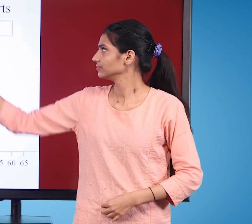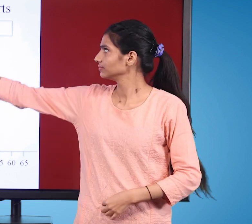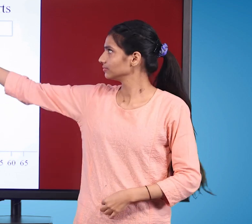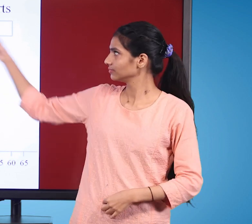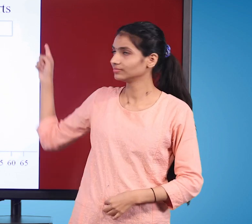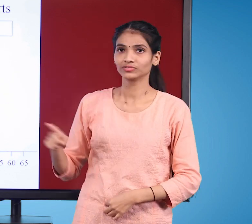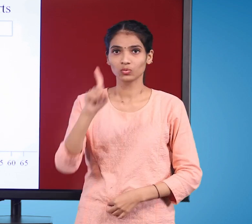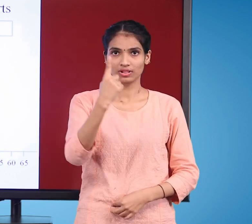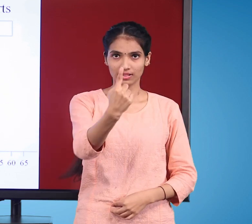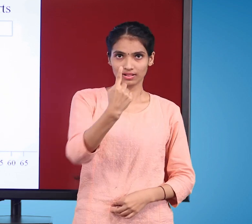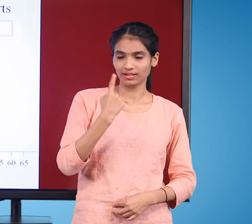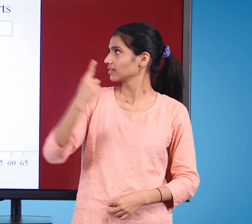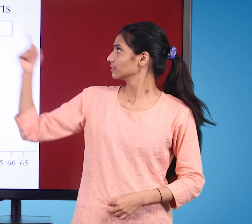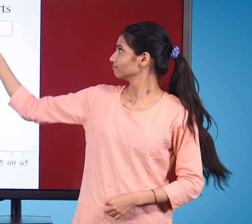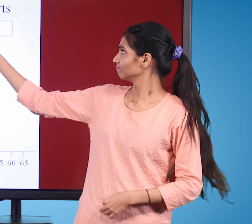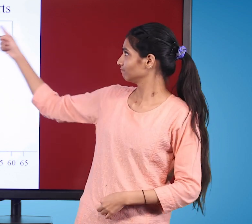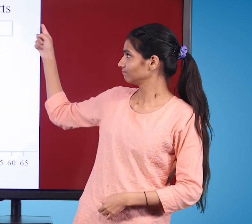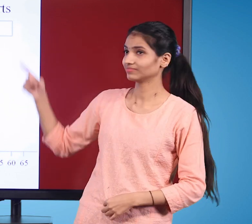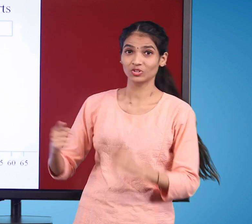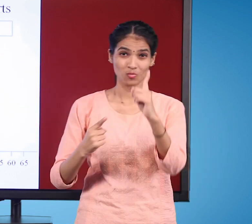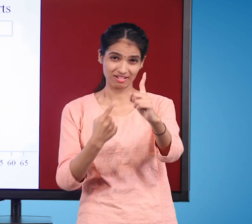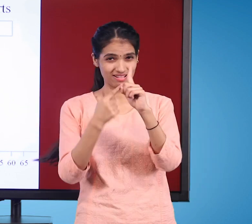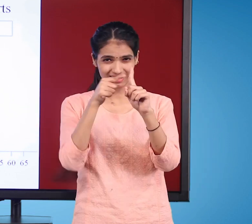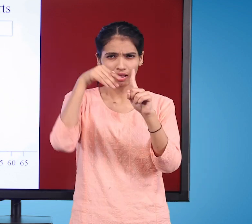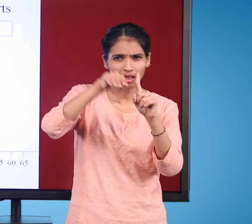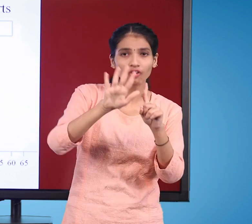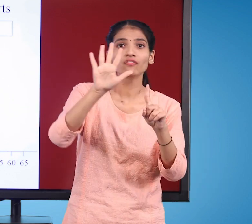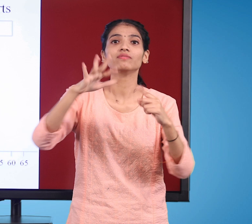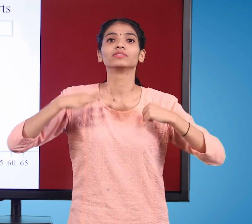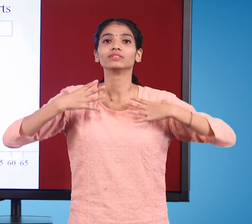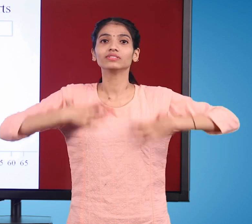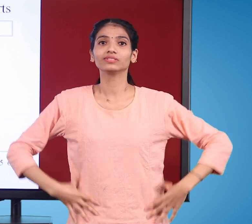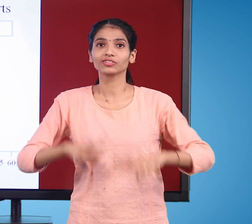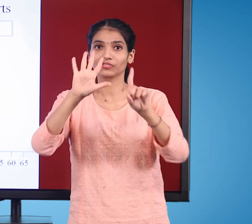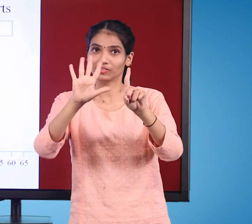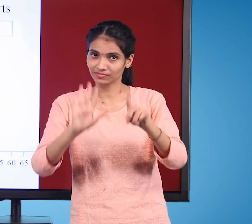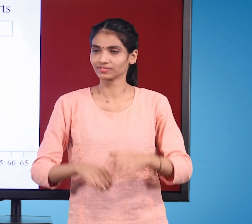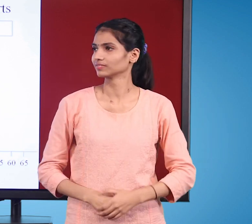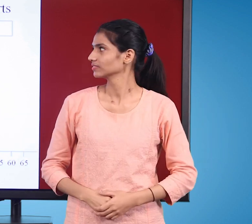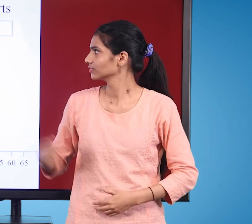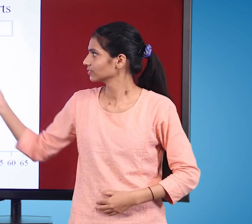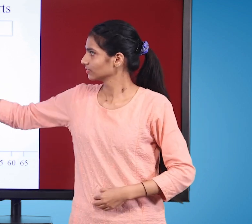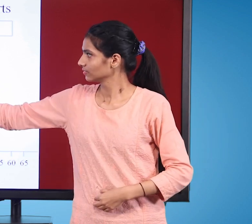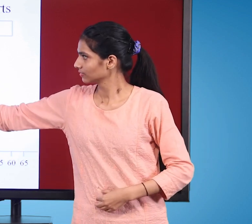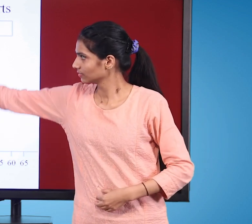The bar graph shows the number of shirts sold with respect to the days of the week. 1 unit length is equal to